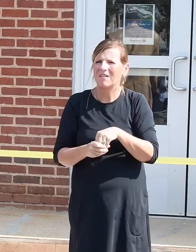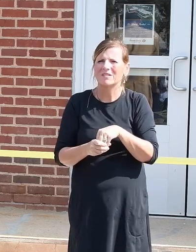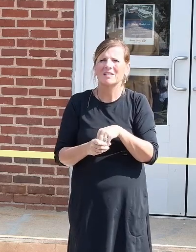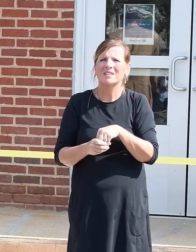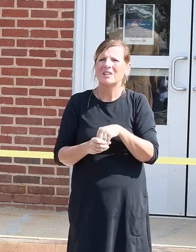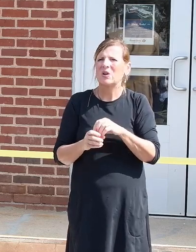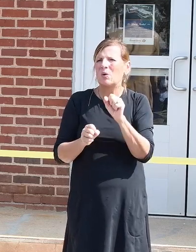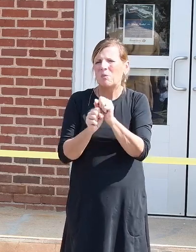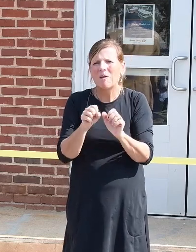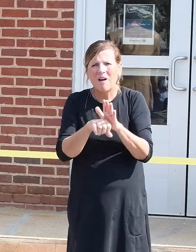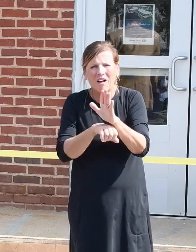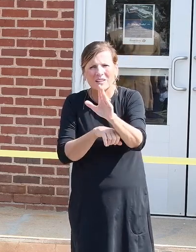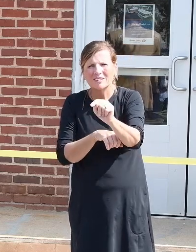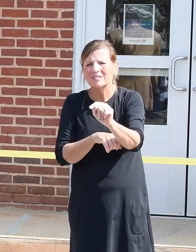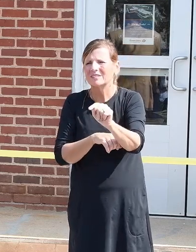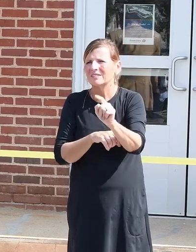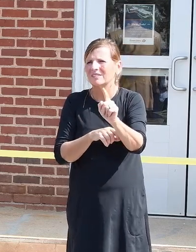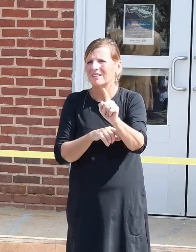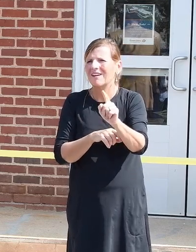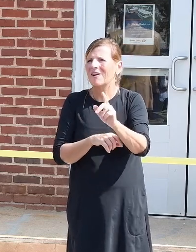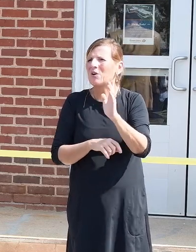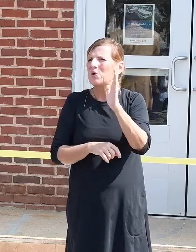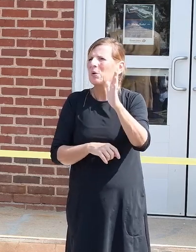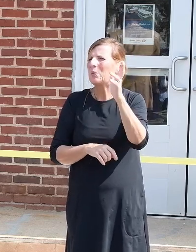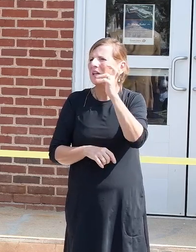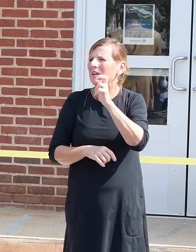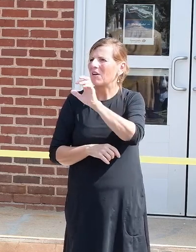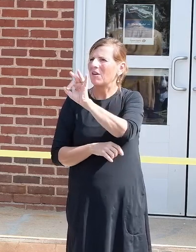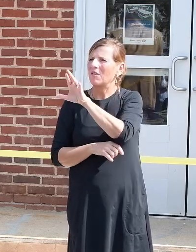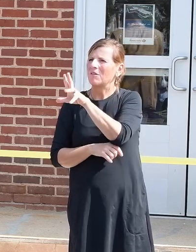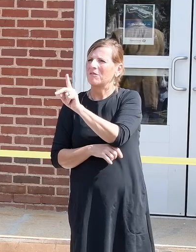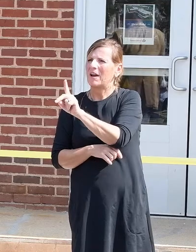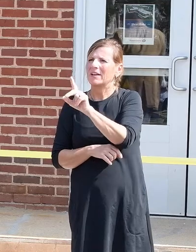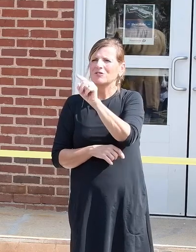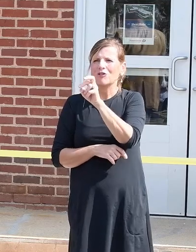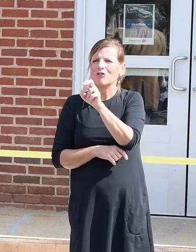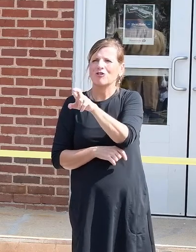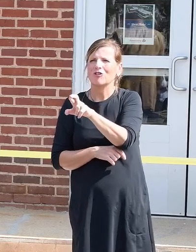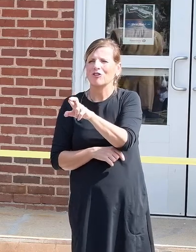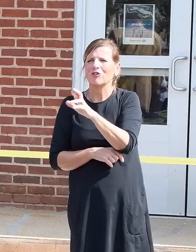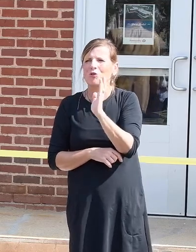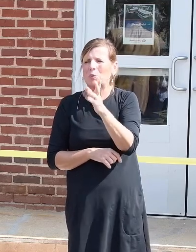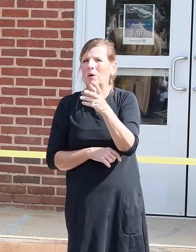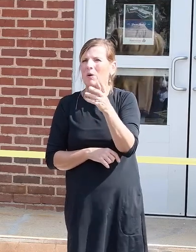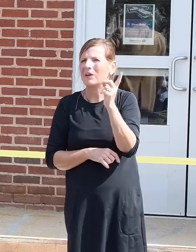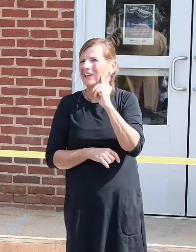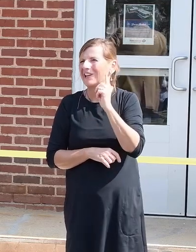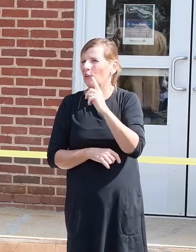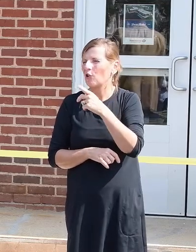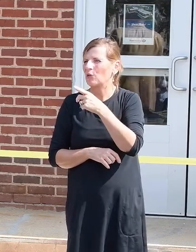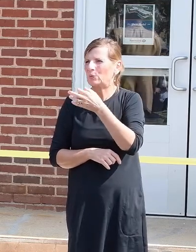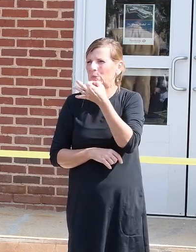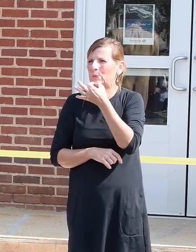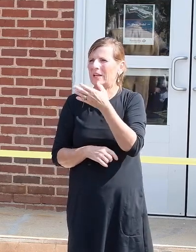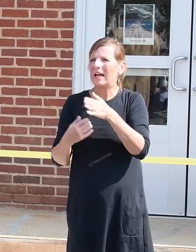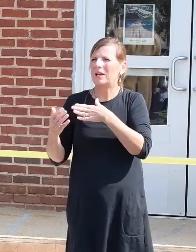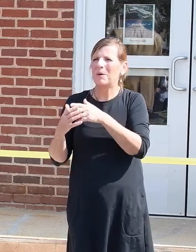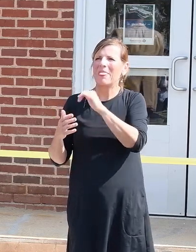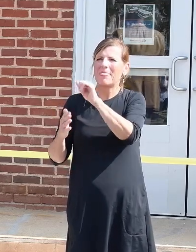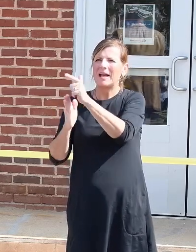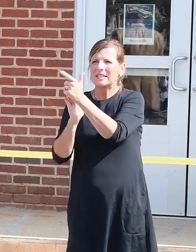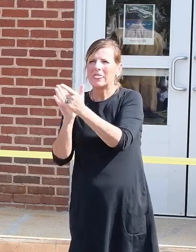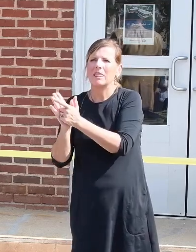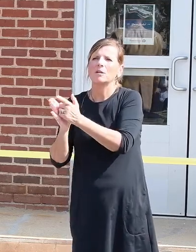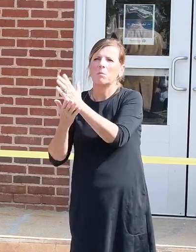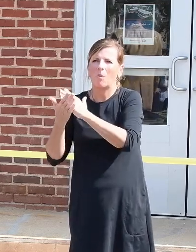engaged and working on it. Yeah, I think you're going to hear from Frank Turner, a former delegate. He, for the legislative part of it and for the money